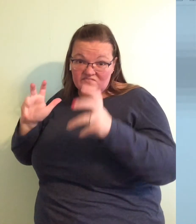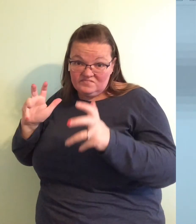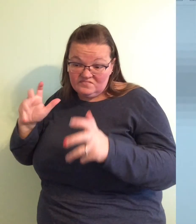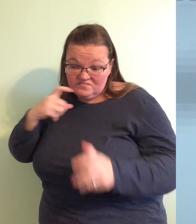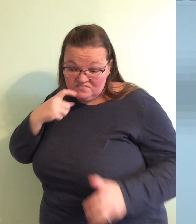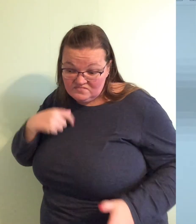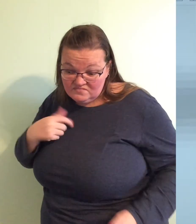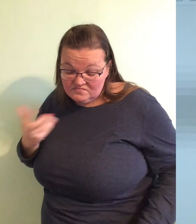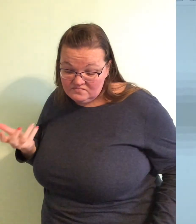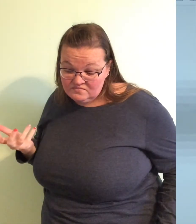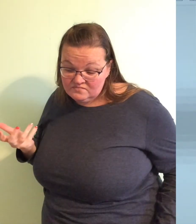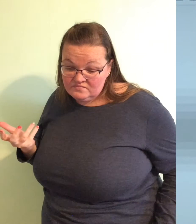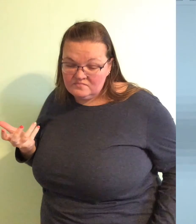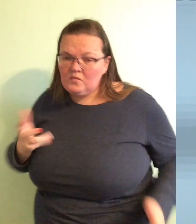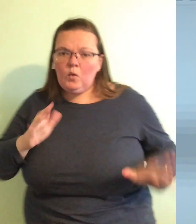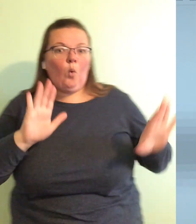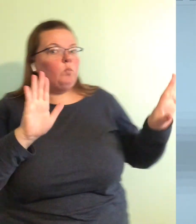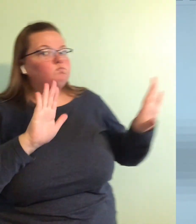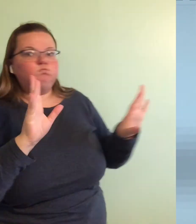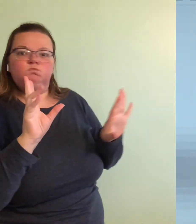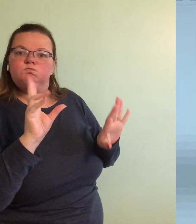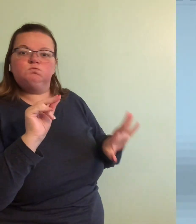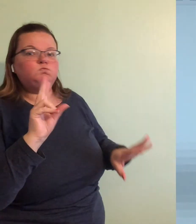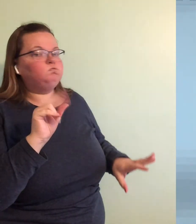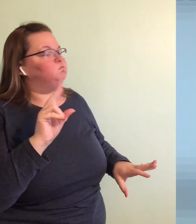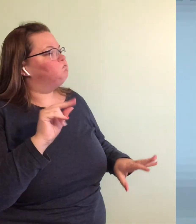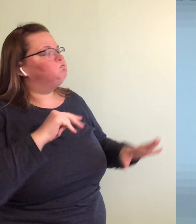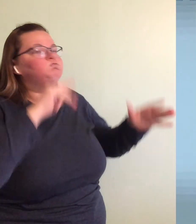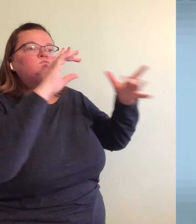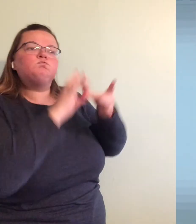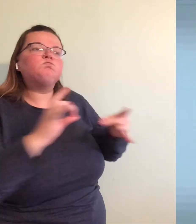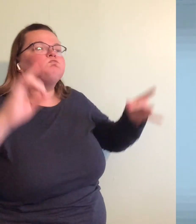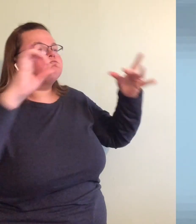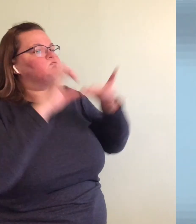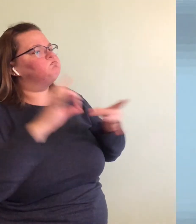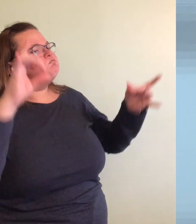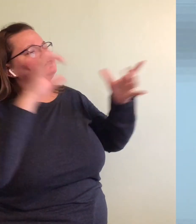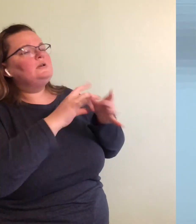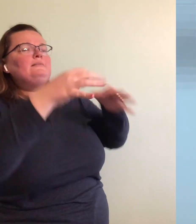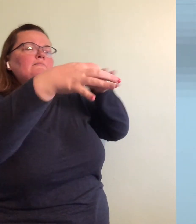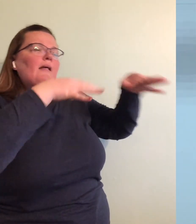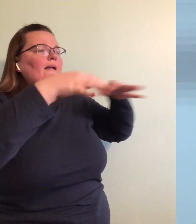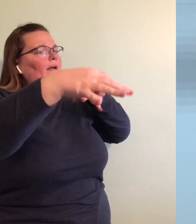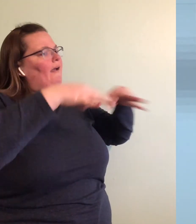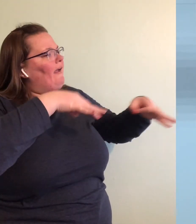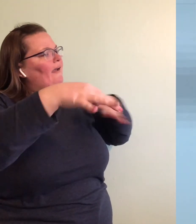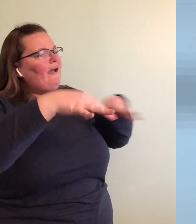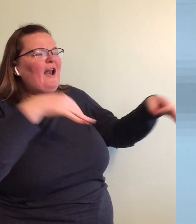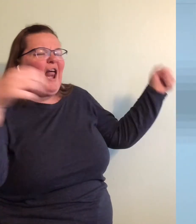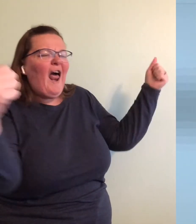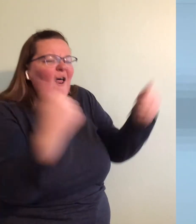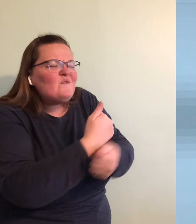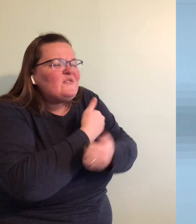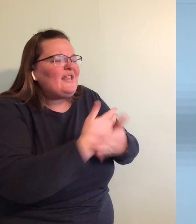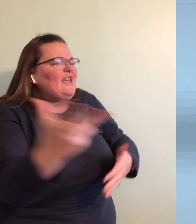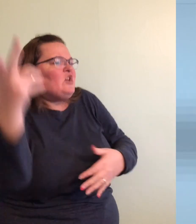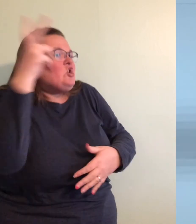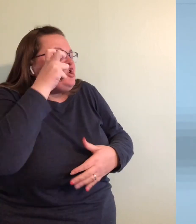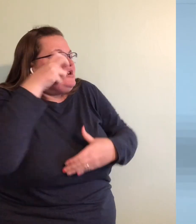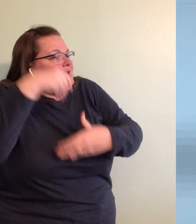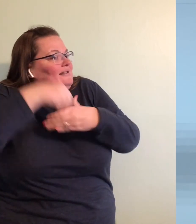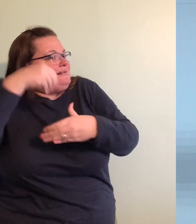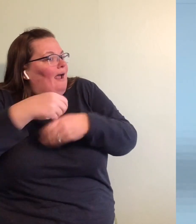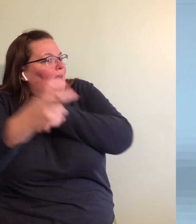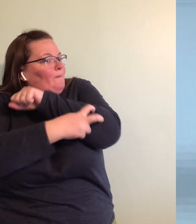your news?" she asked. "No, Your Majesty," said Edmund, and proceeded to tell her all he had heard before leaving the